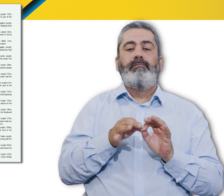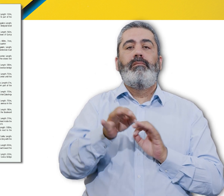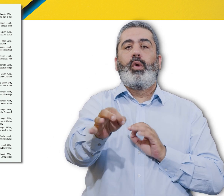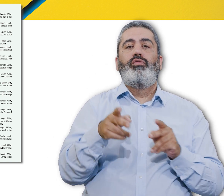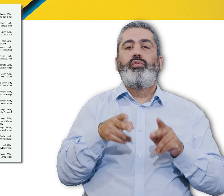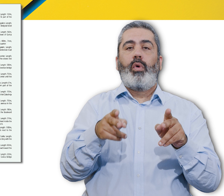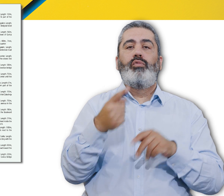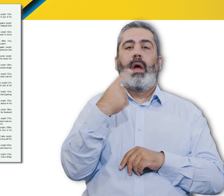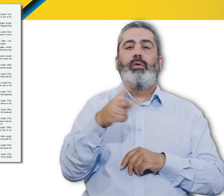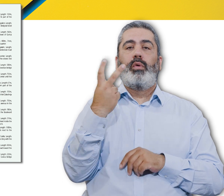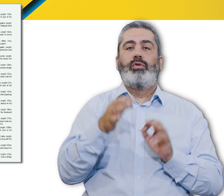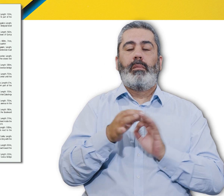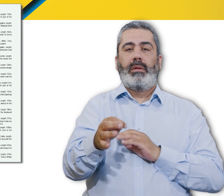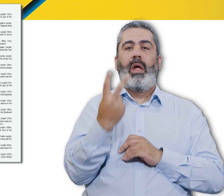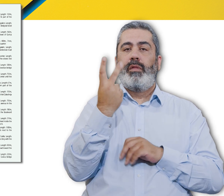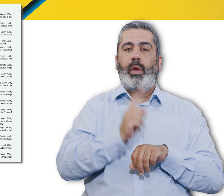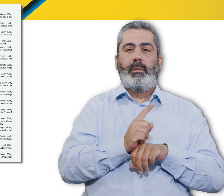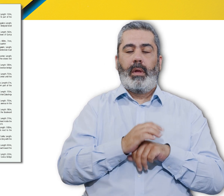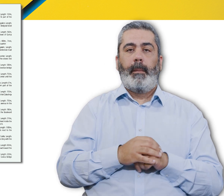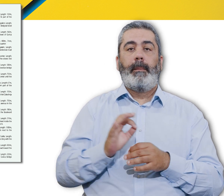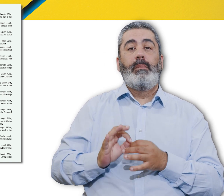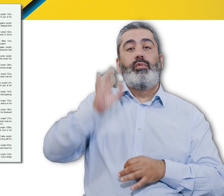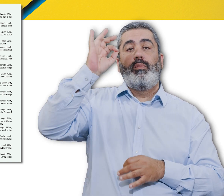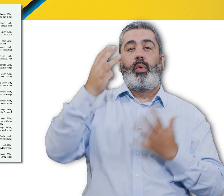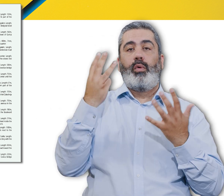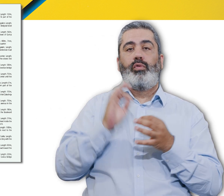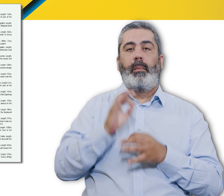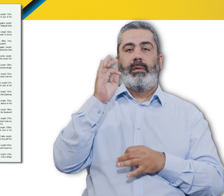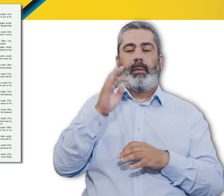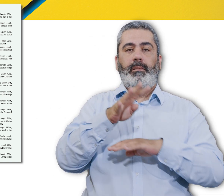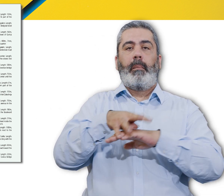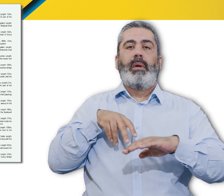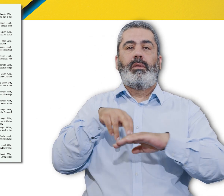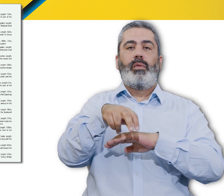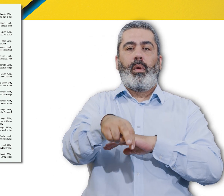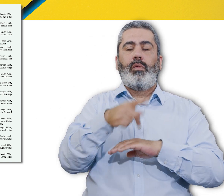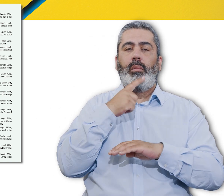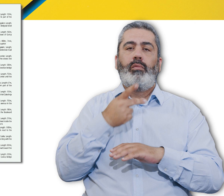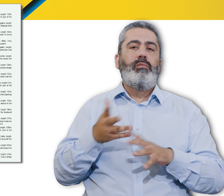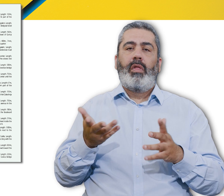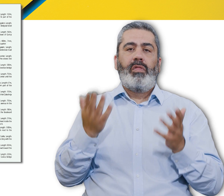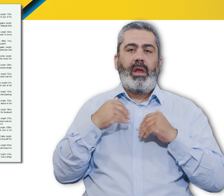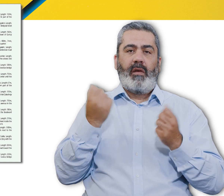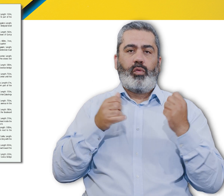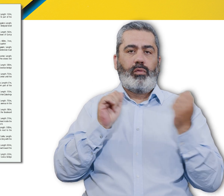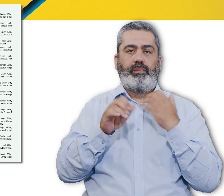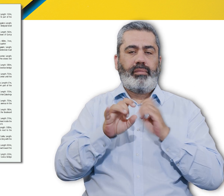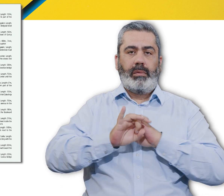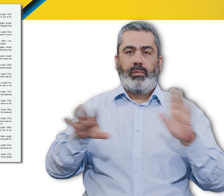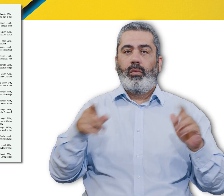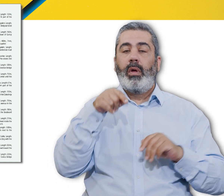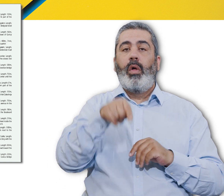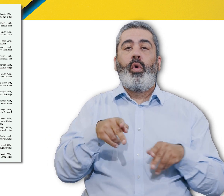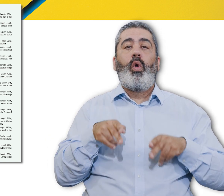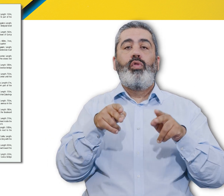area, Mangalam, length, 120 m, 2 min, elevation, 8 m. Pedestrian Street in